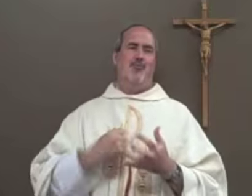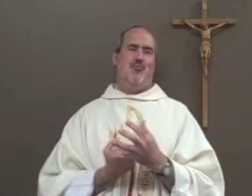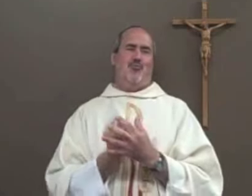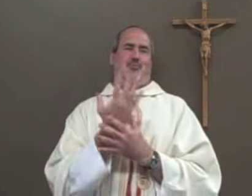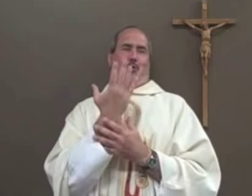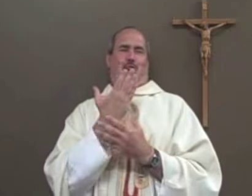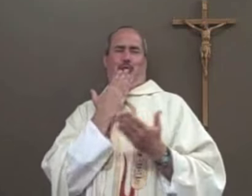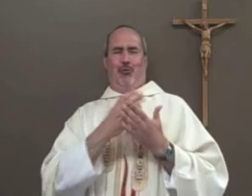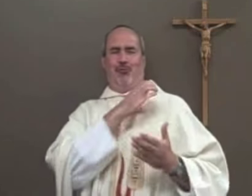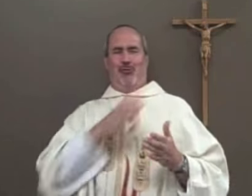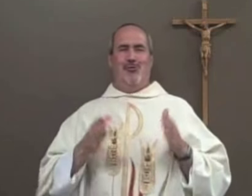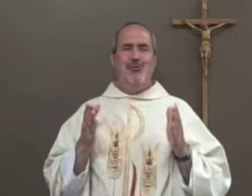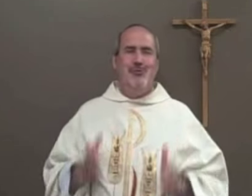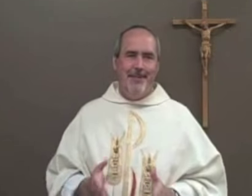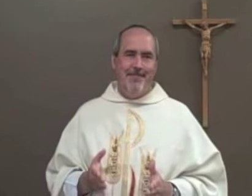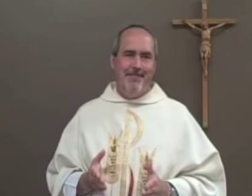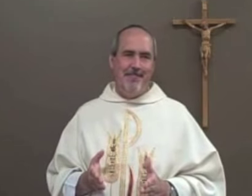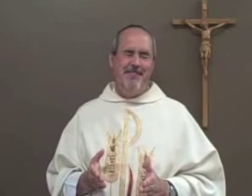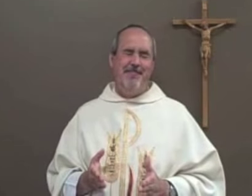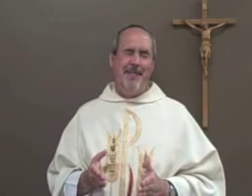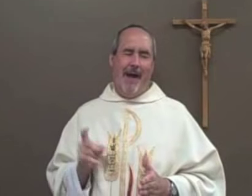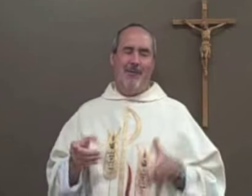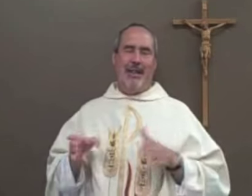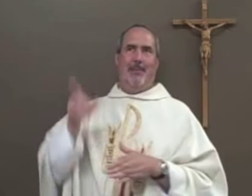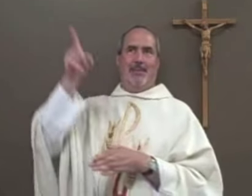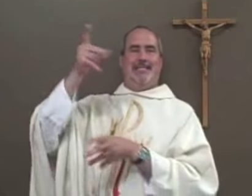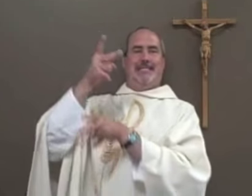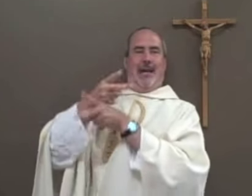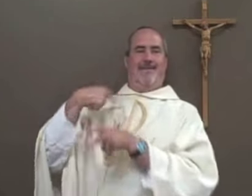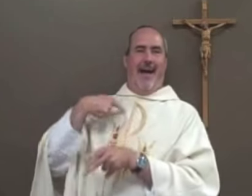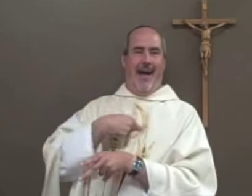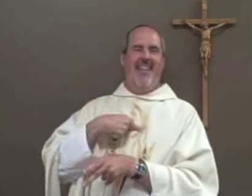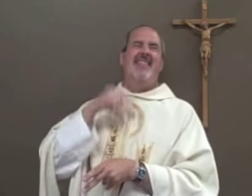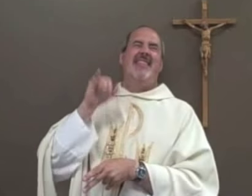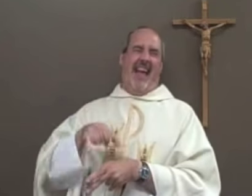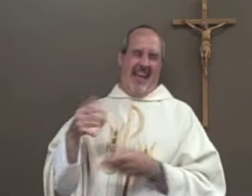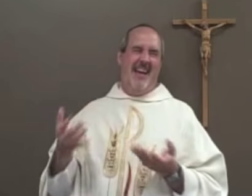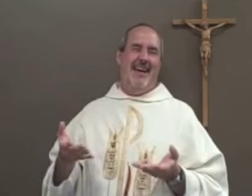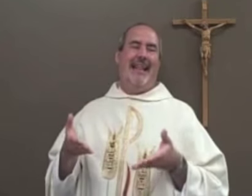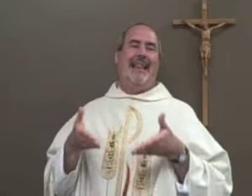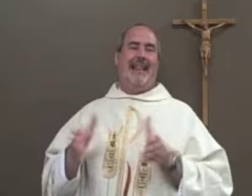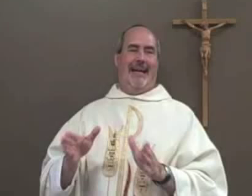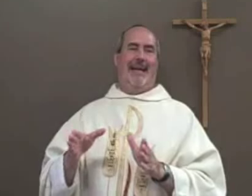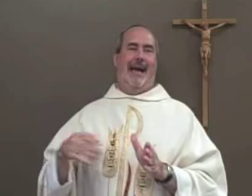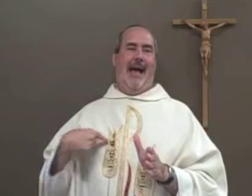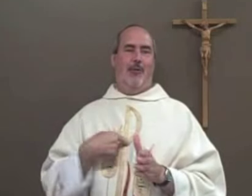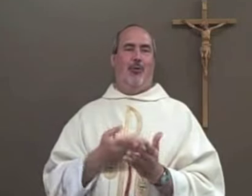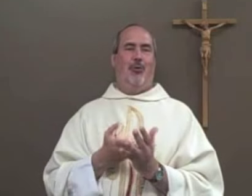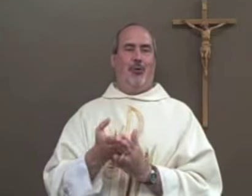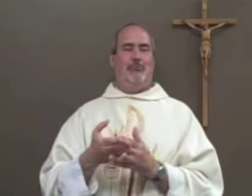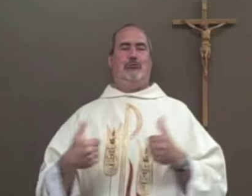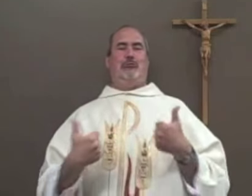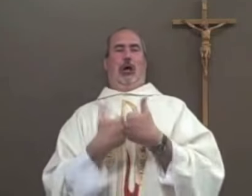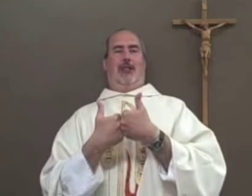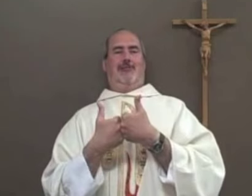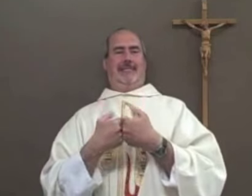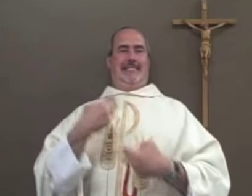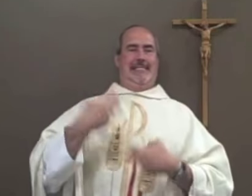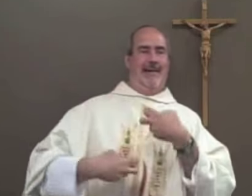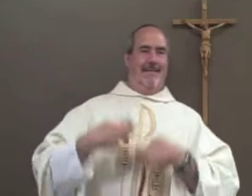vine grower and wants us to grow into good Christians. If we let him take care of us, he will allow us to get